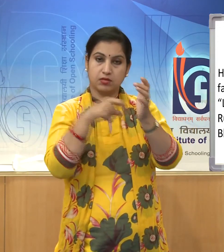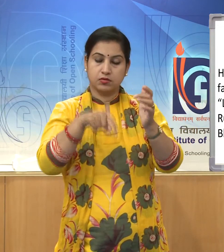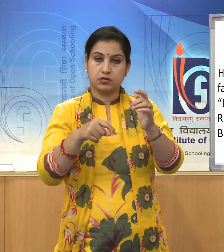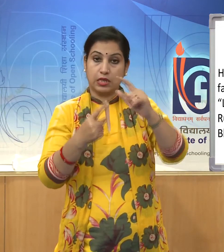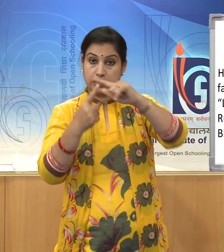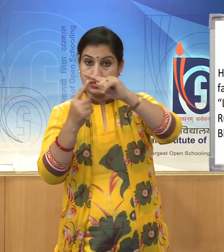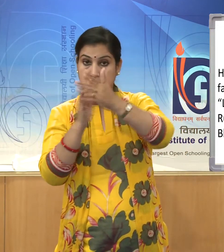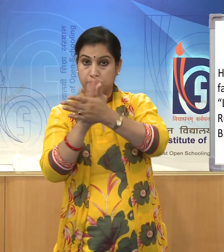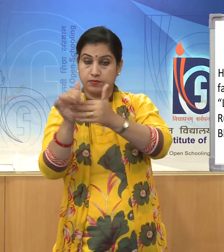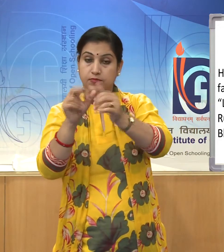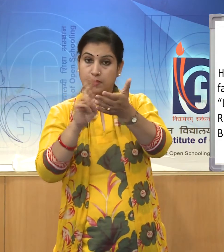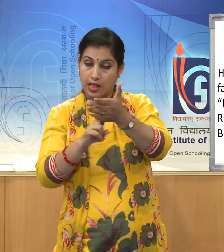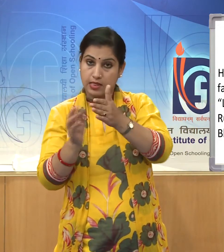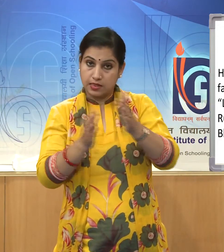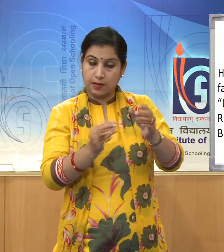than blood.